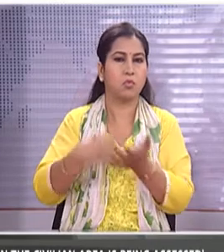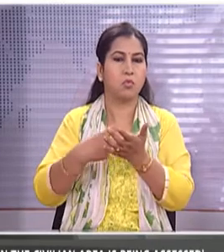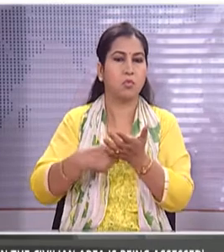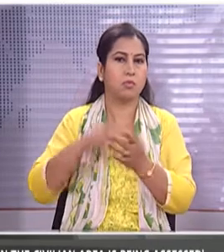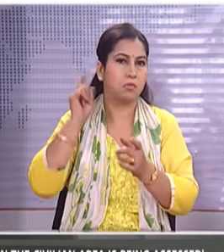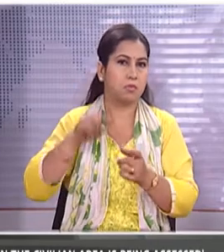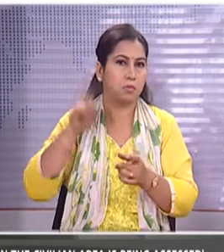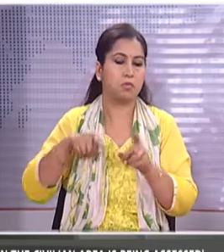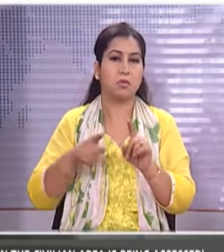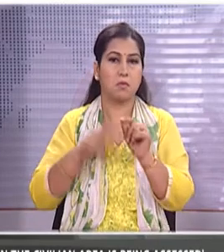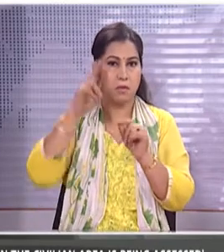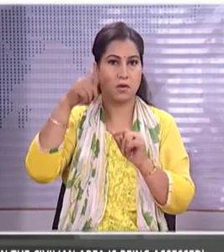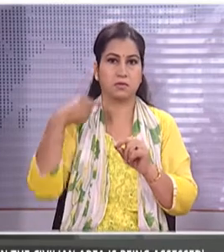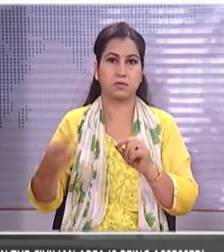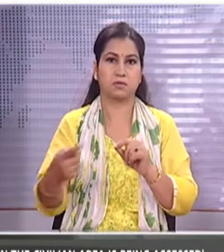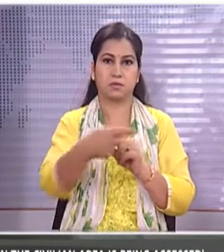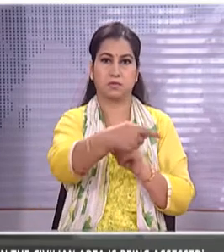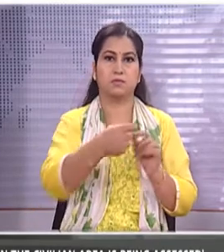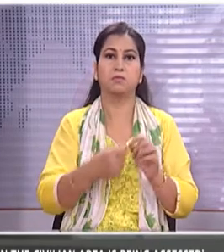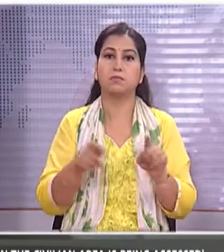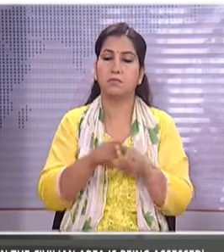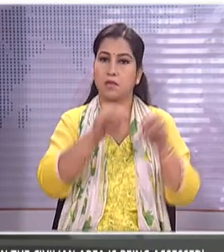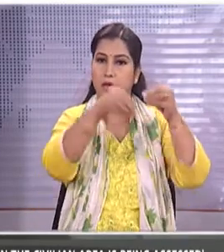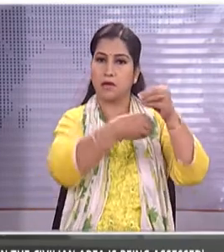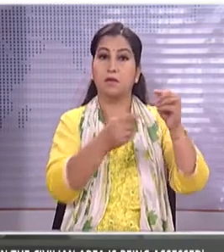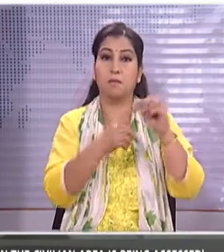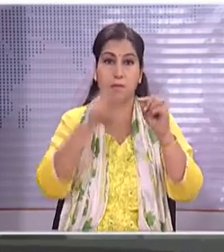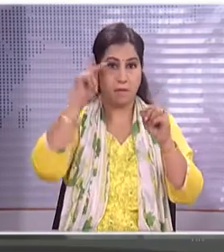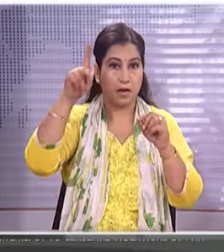by Pakistan Rangers. He